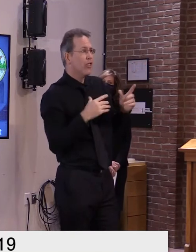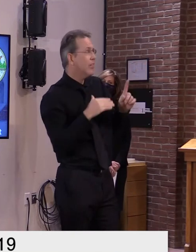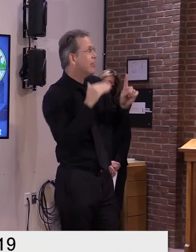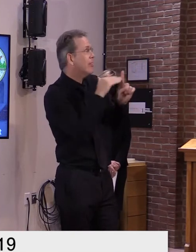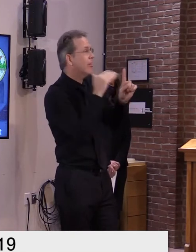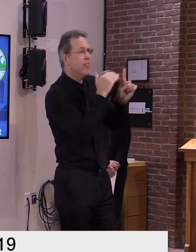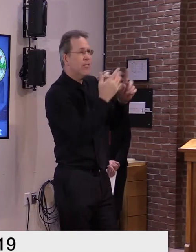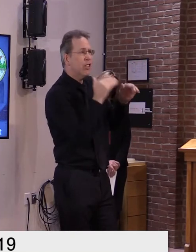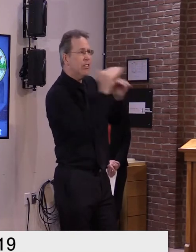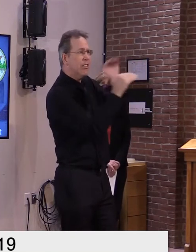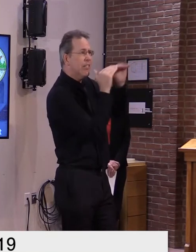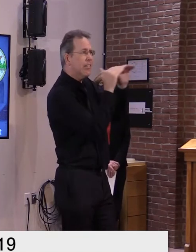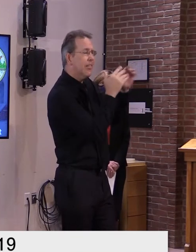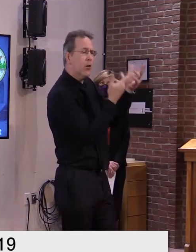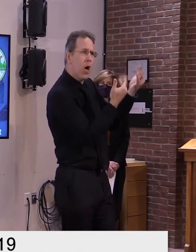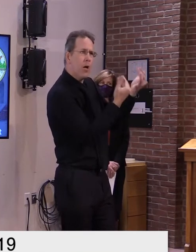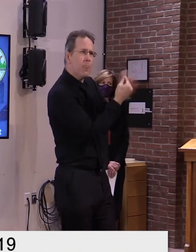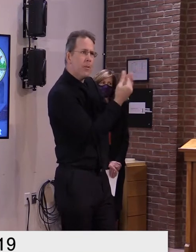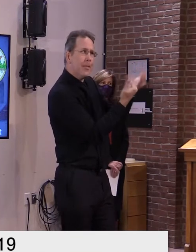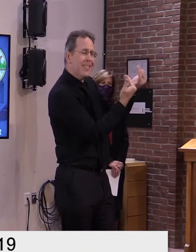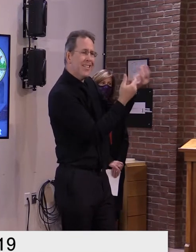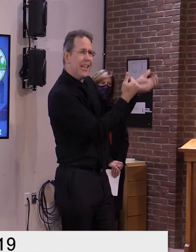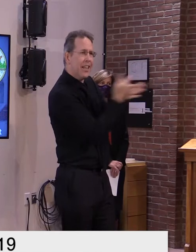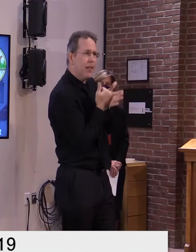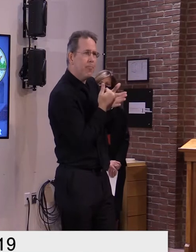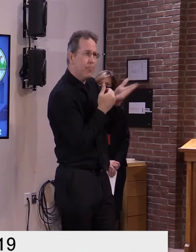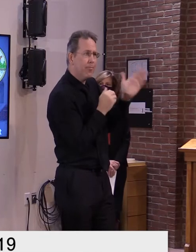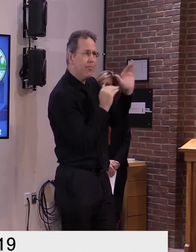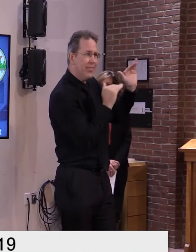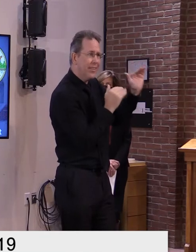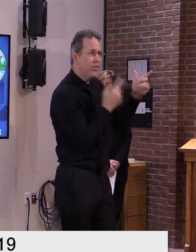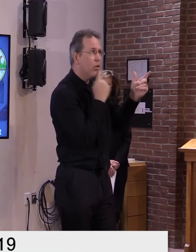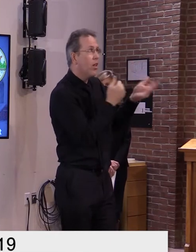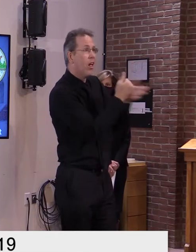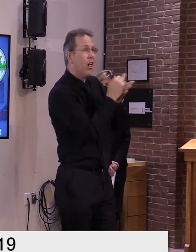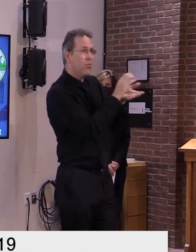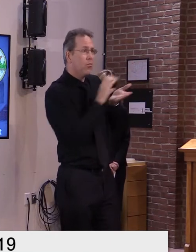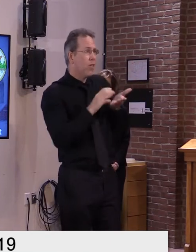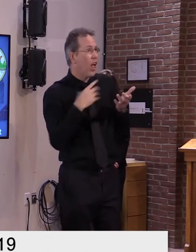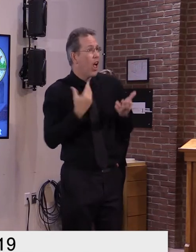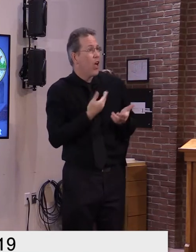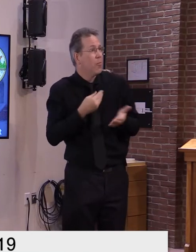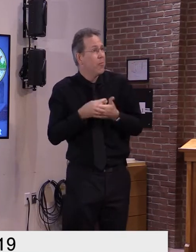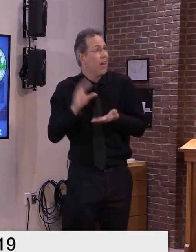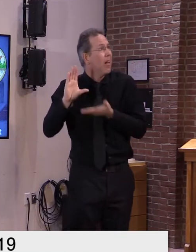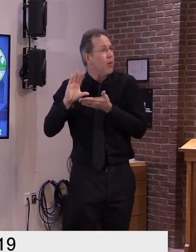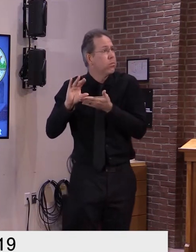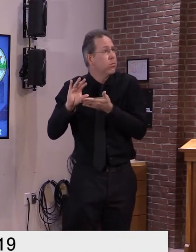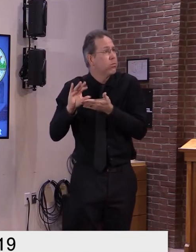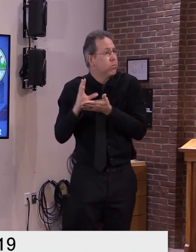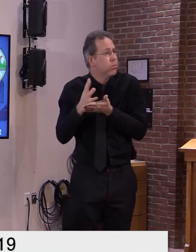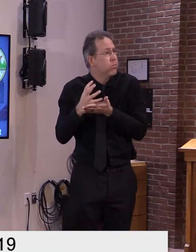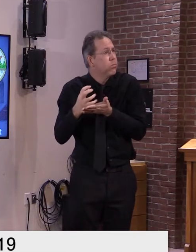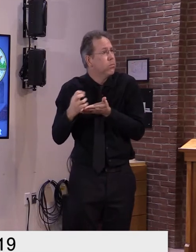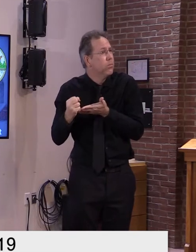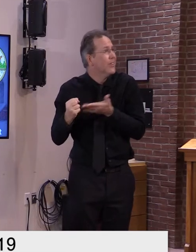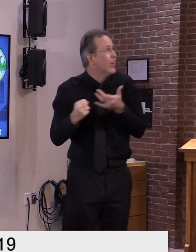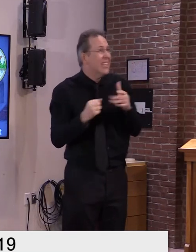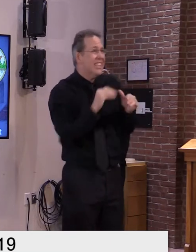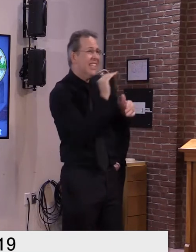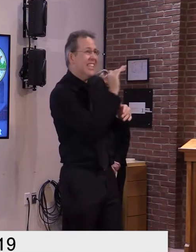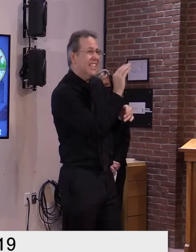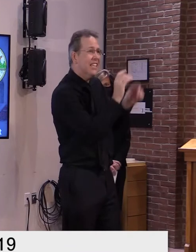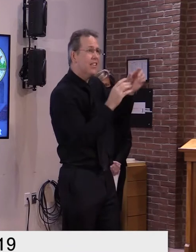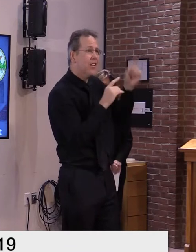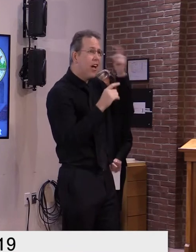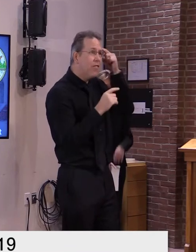some unemployment benefits ending shortly, along with other programs from the first round of funding, I'm hopeful we'll have some good